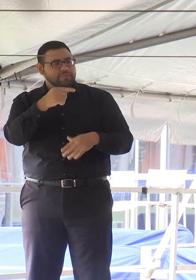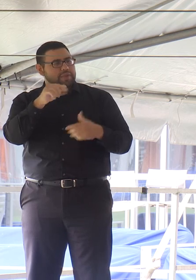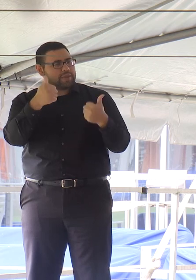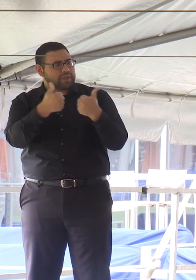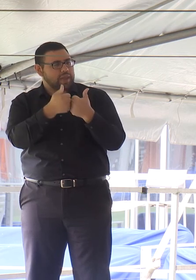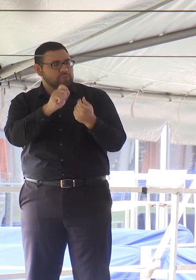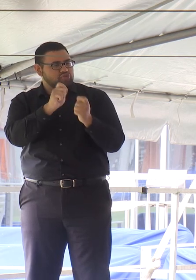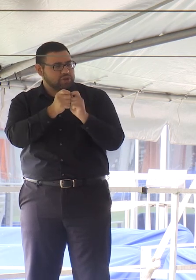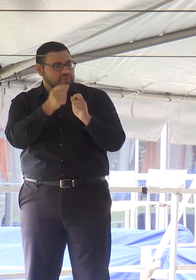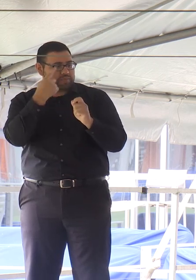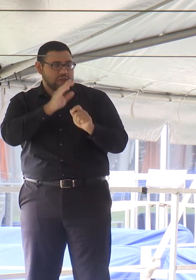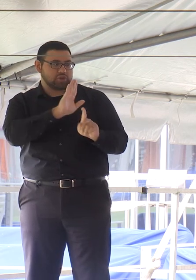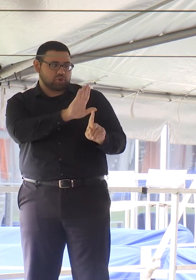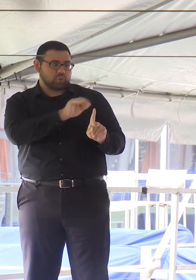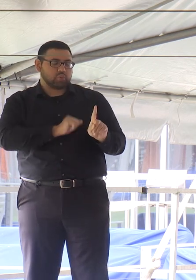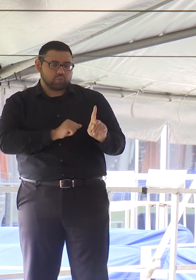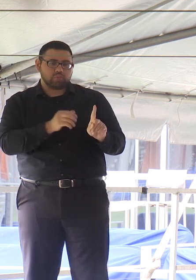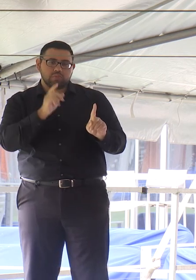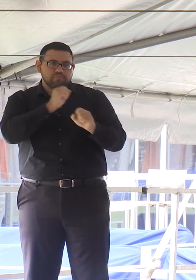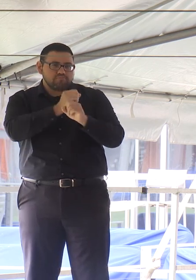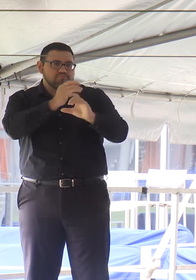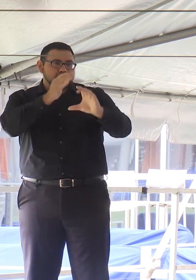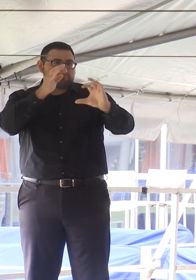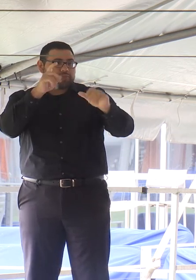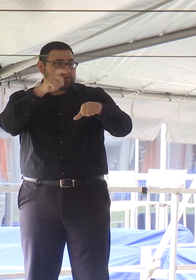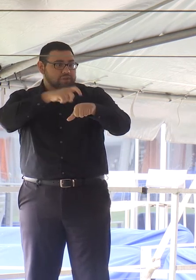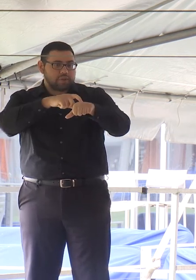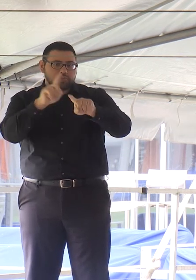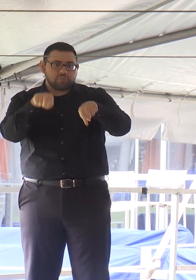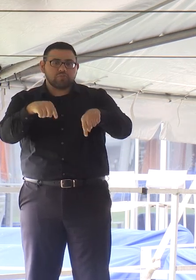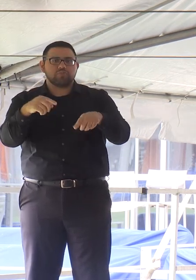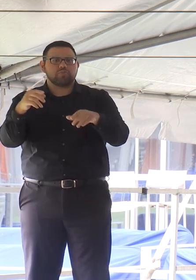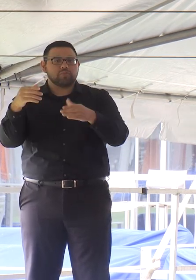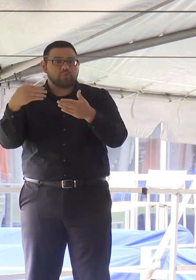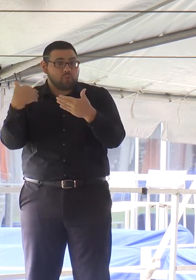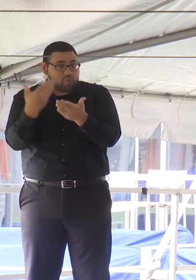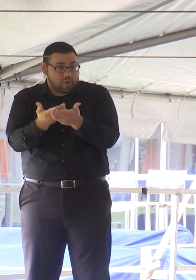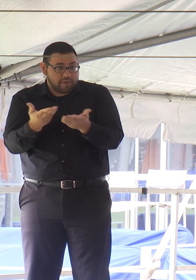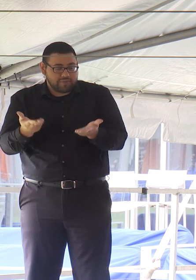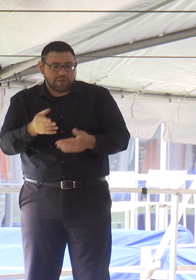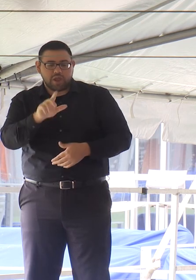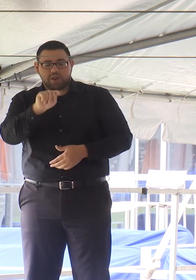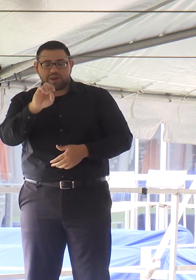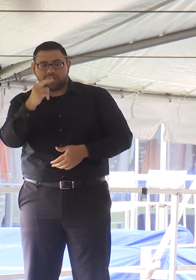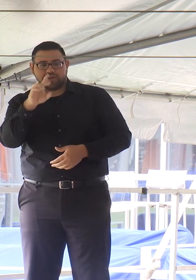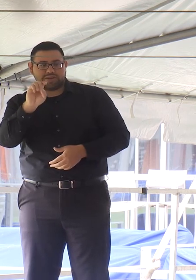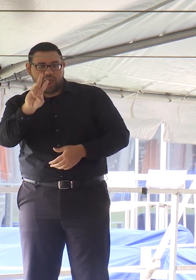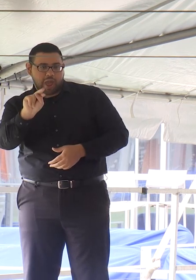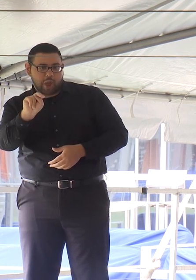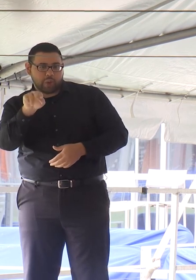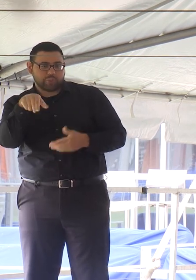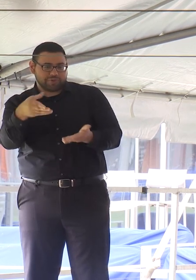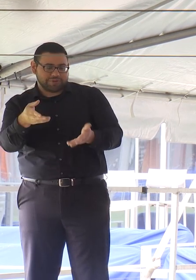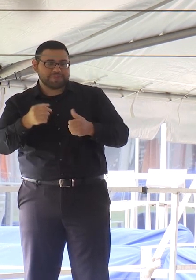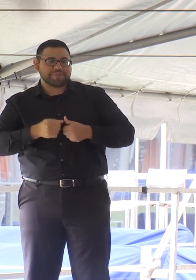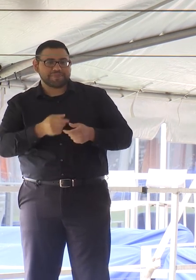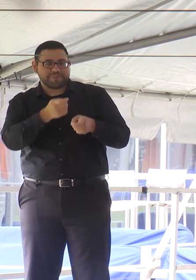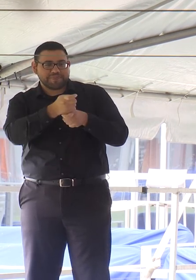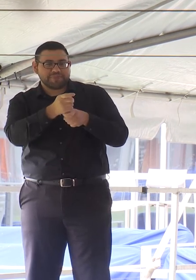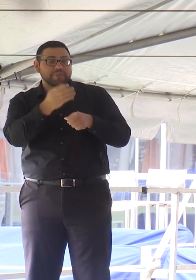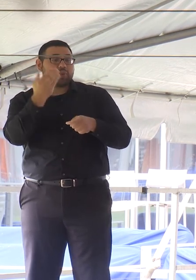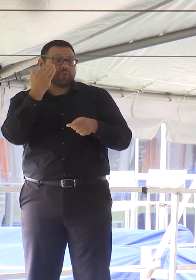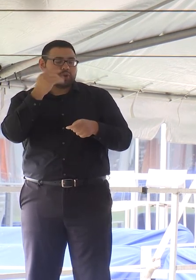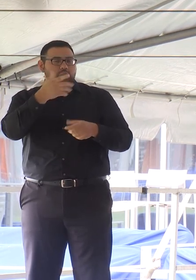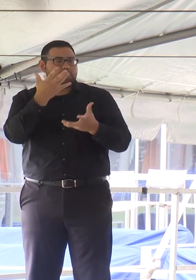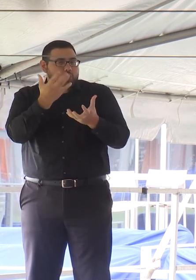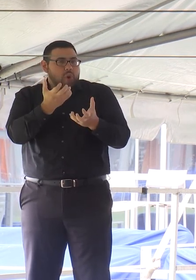changer, but that's you. You had a vision the moment you touched down. on the RGV. And he knew